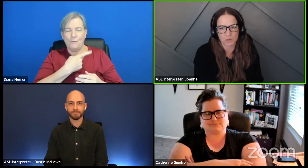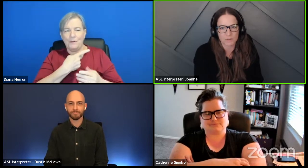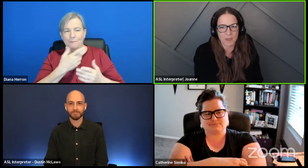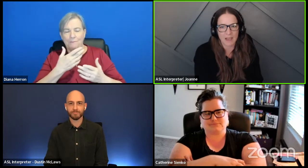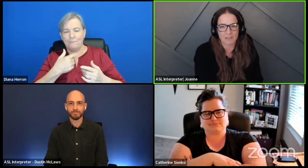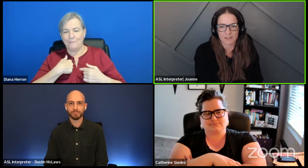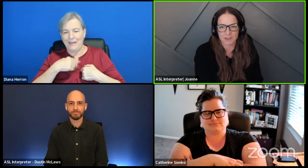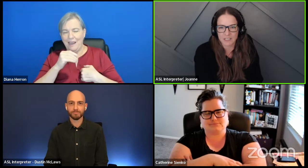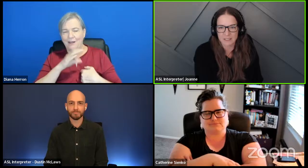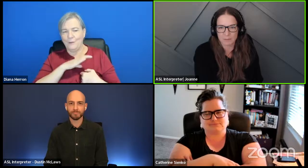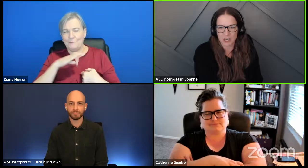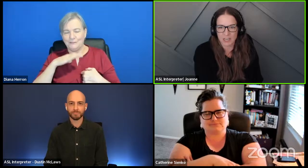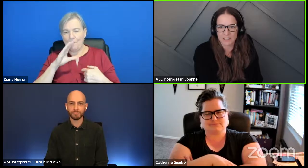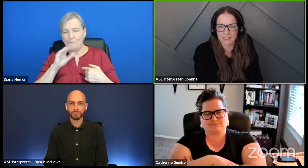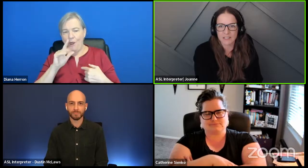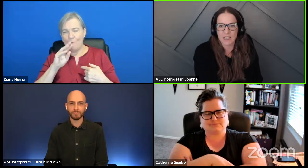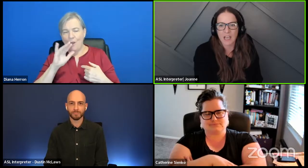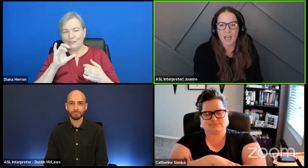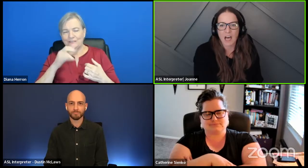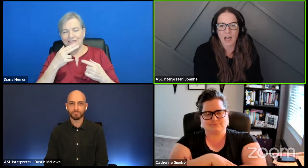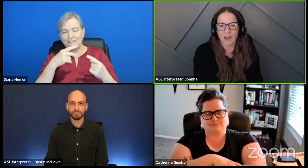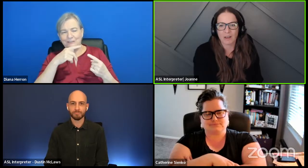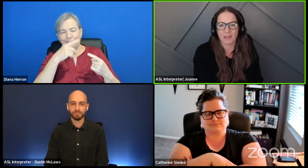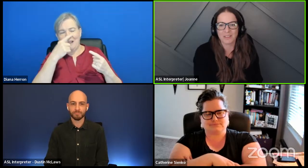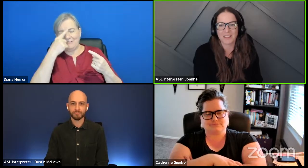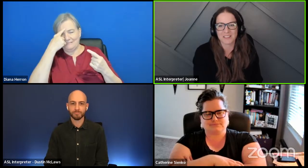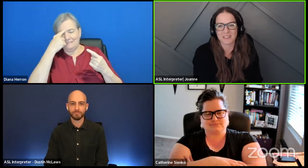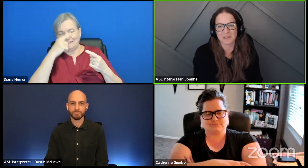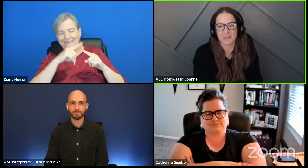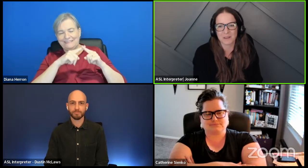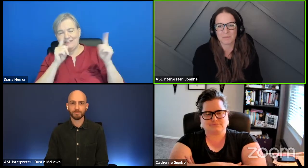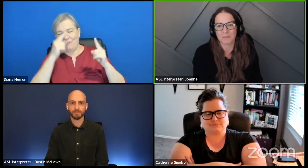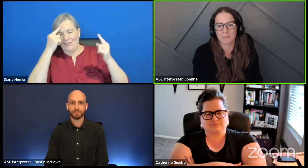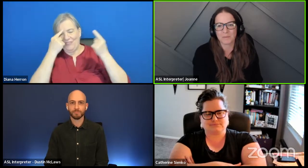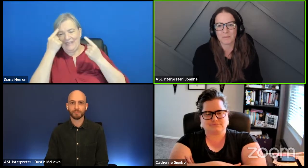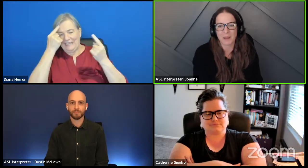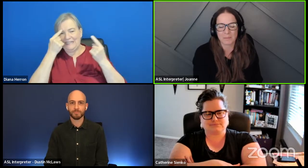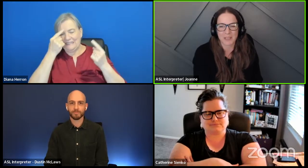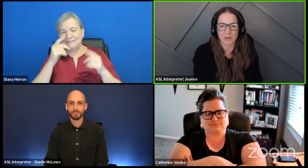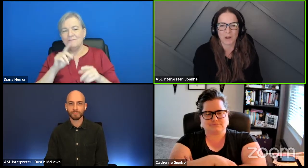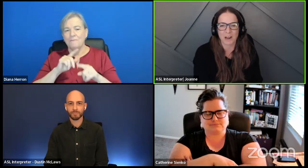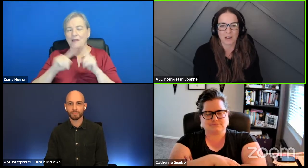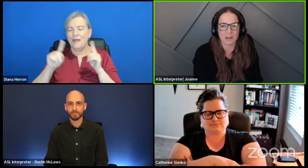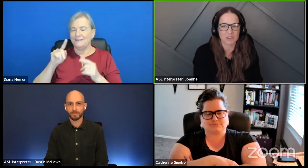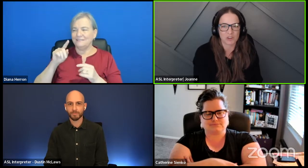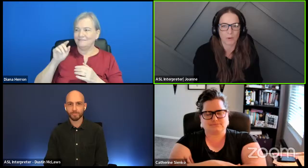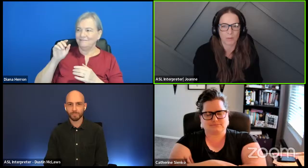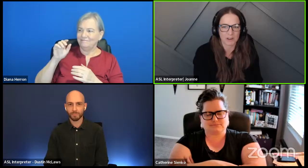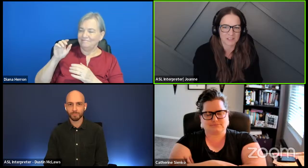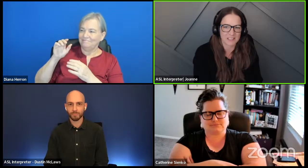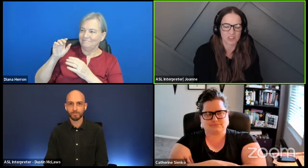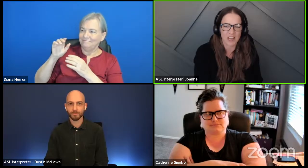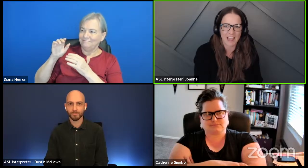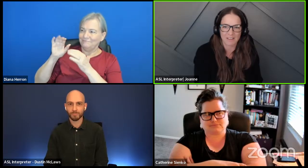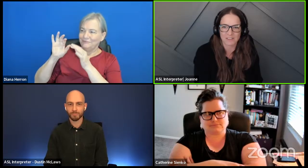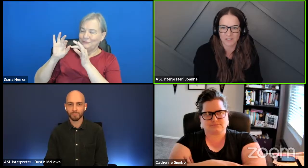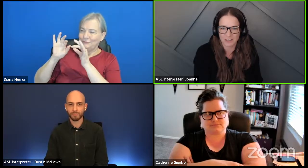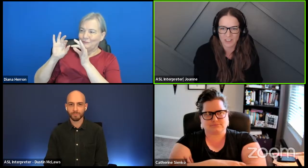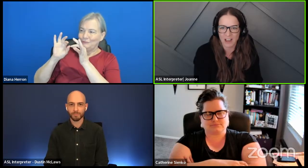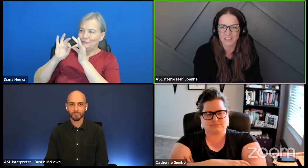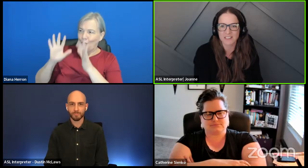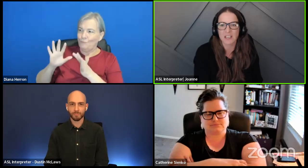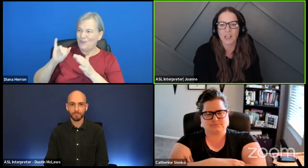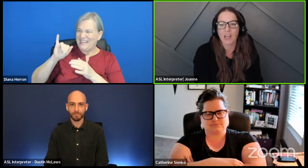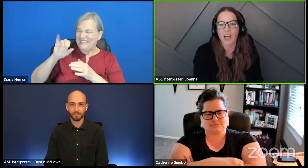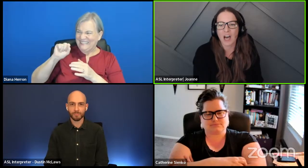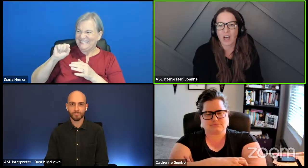hearing individuals may have a different experience. That's might be where Commissioner Bolmarsich and I have